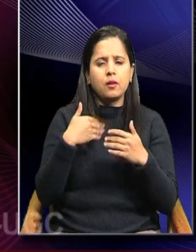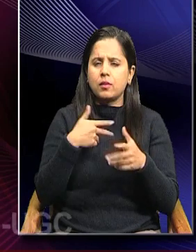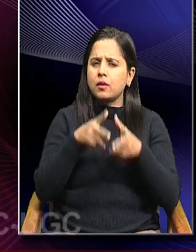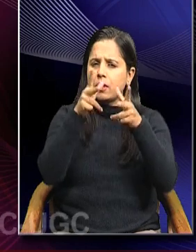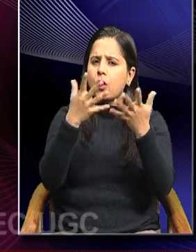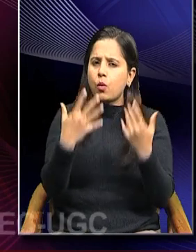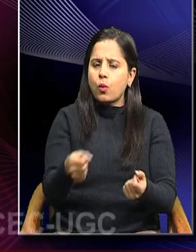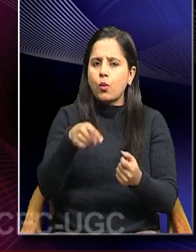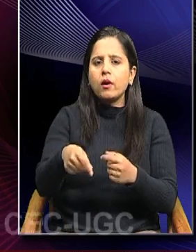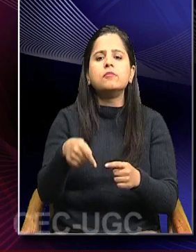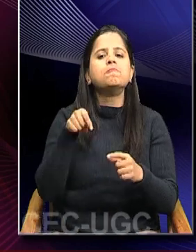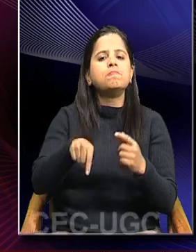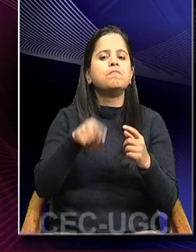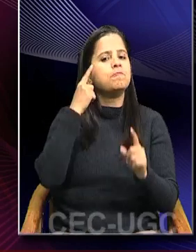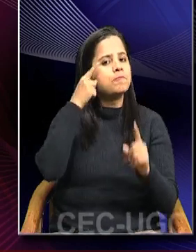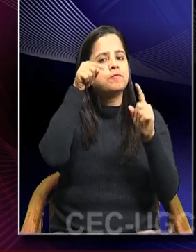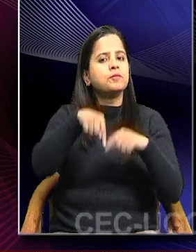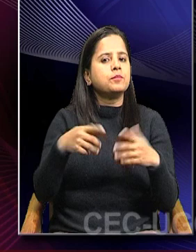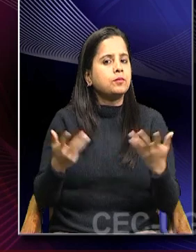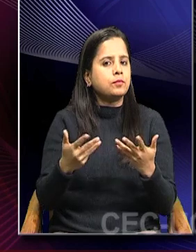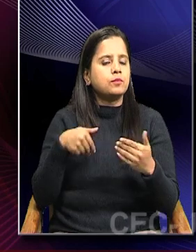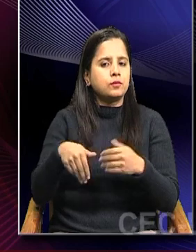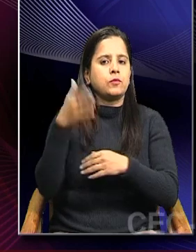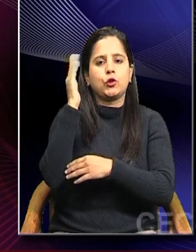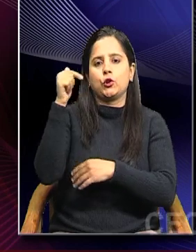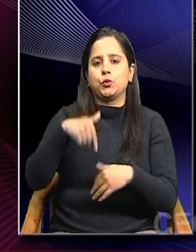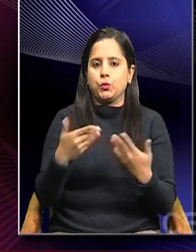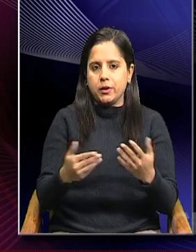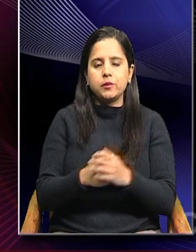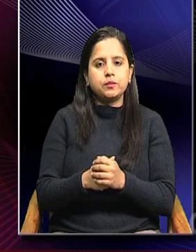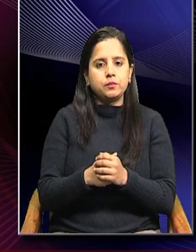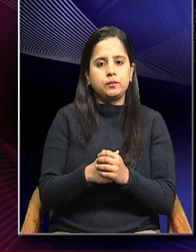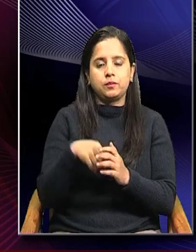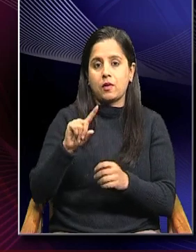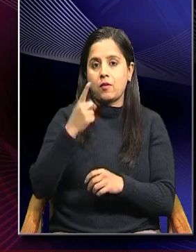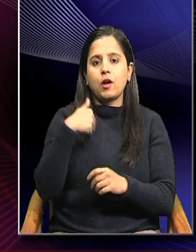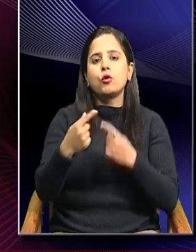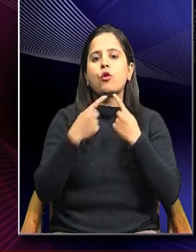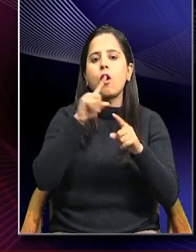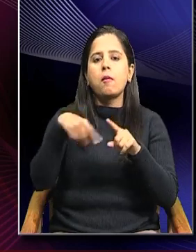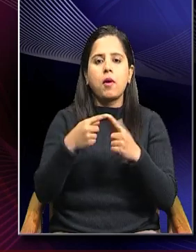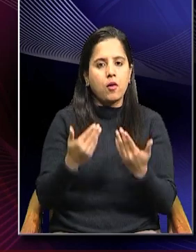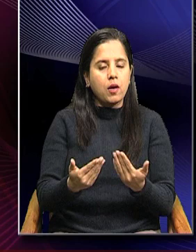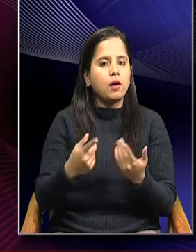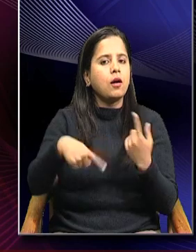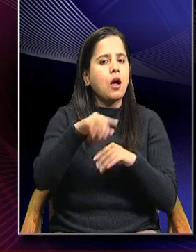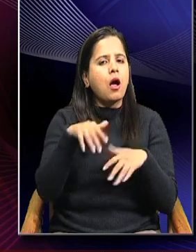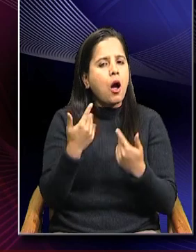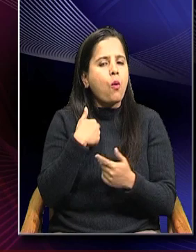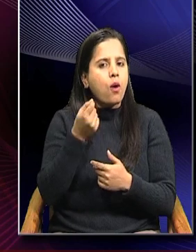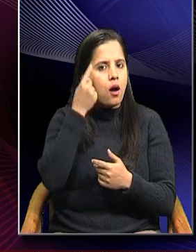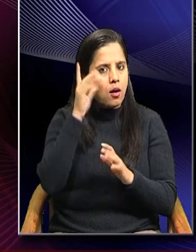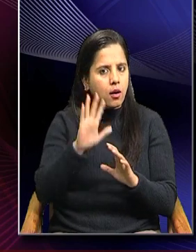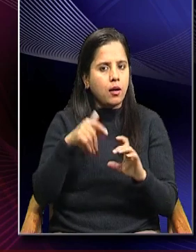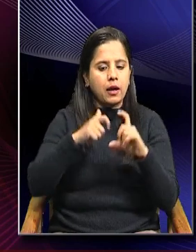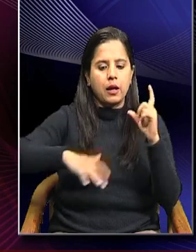you the agenda of this lecture of today's. We'll first be talking about how to understand the